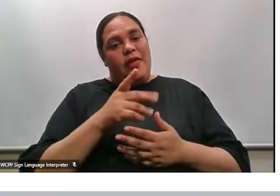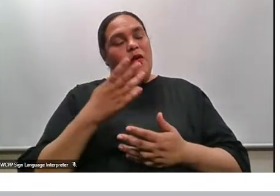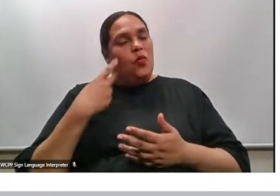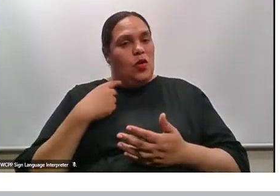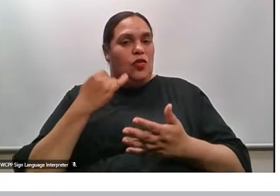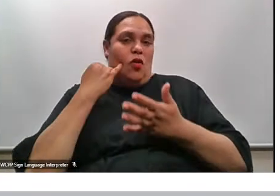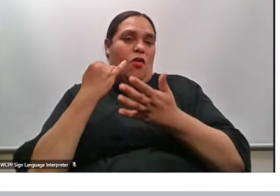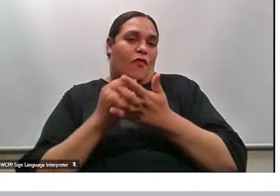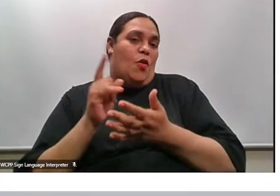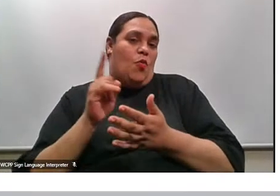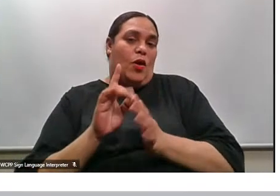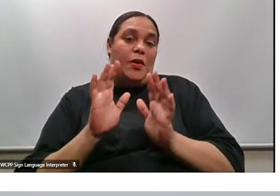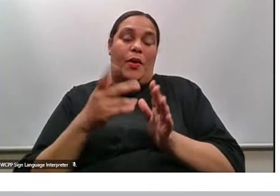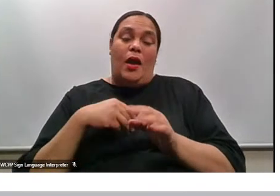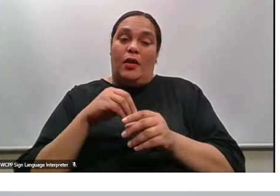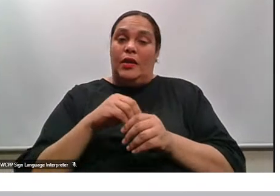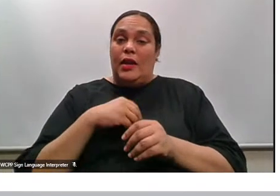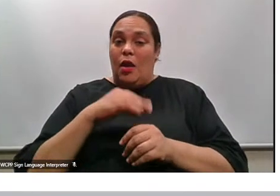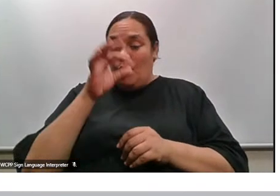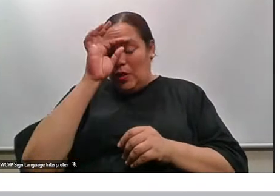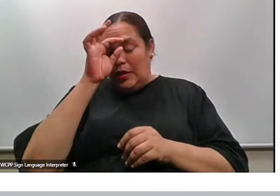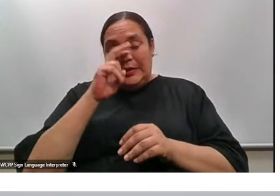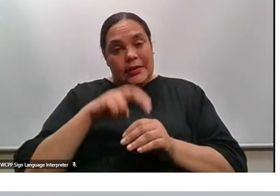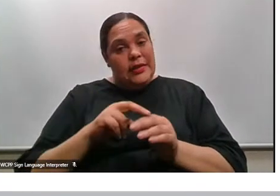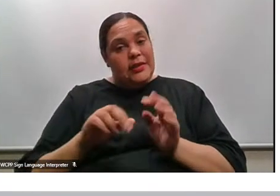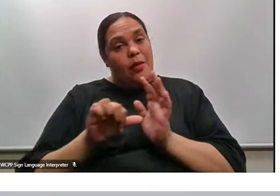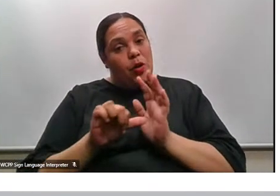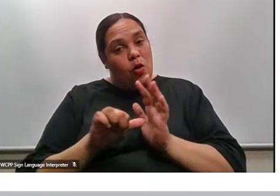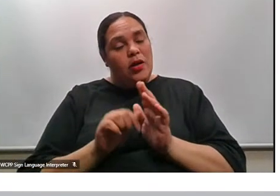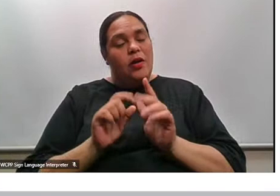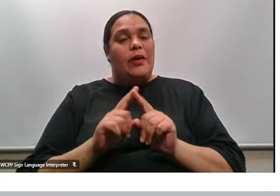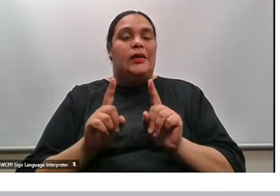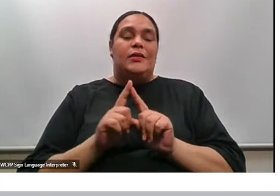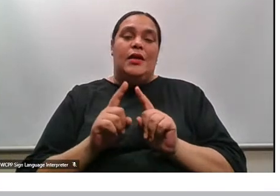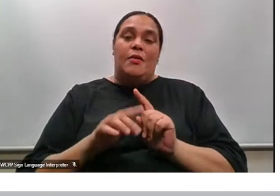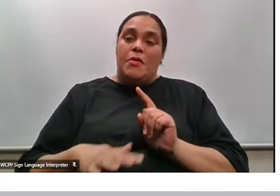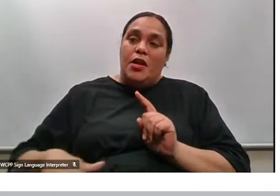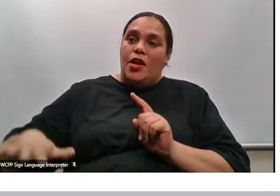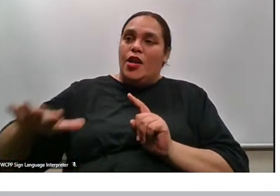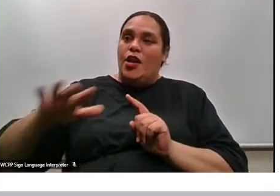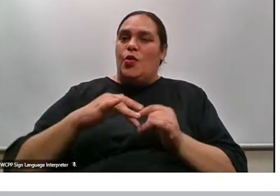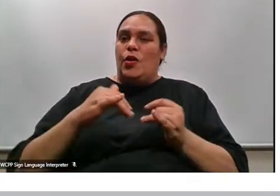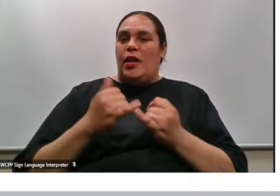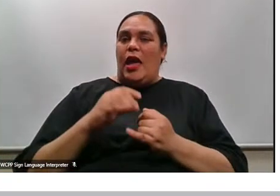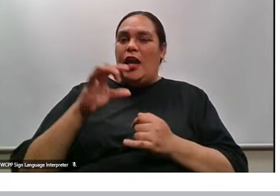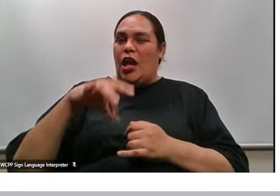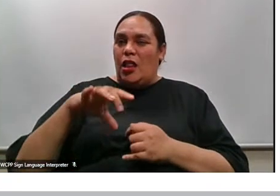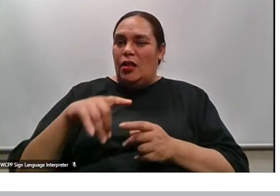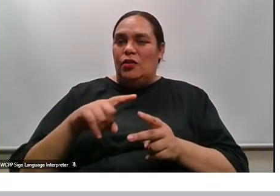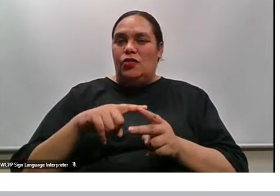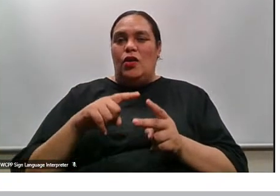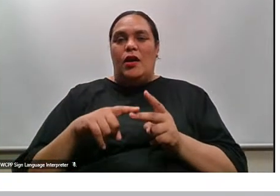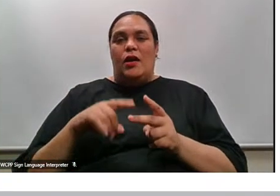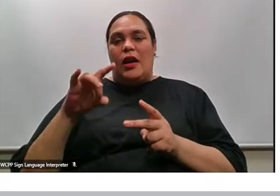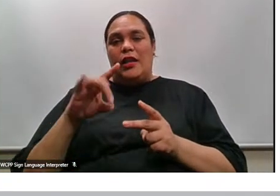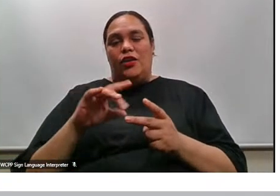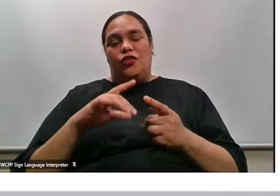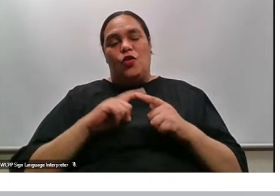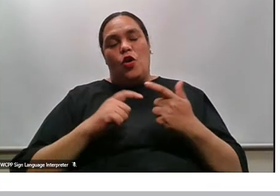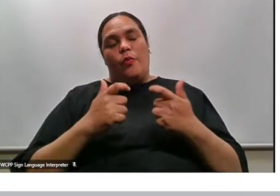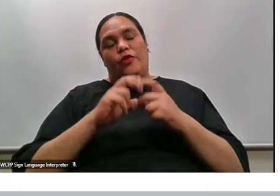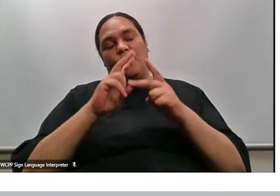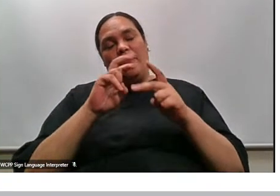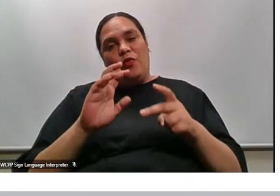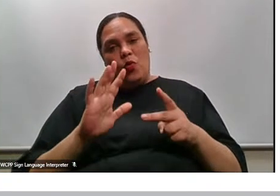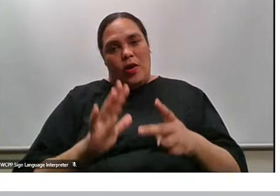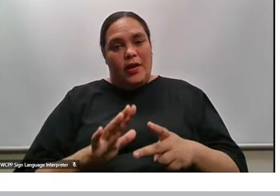confirmed not only in our policing needs and priorities, but also in areas like Khayelitsha with the Khayelitsha Commission of Inquiry.